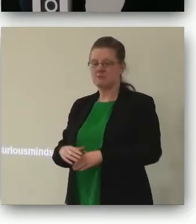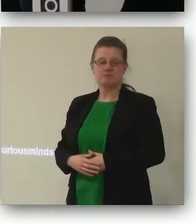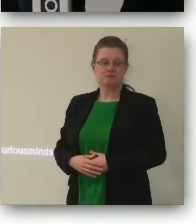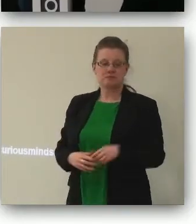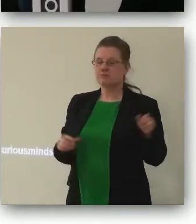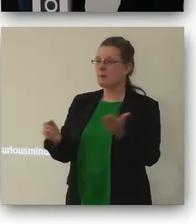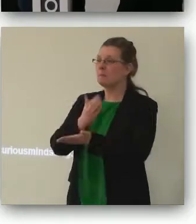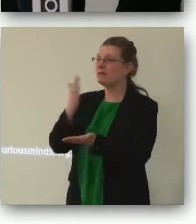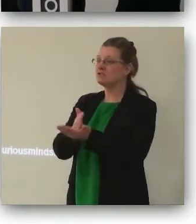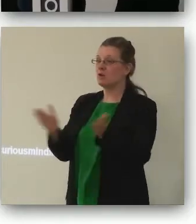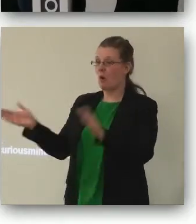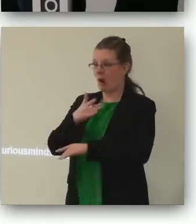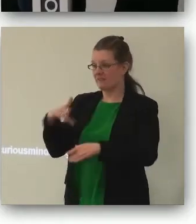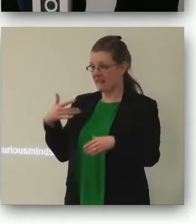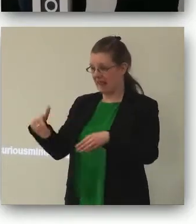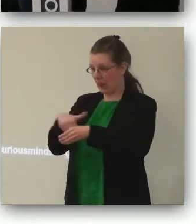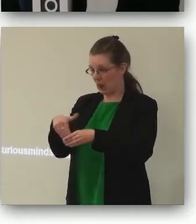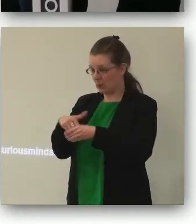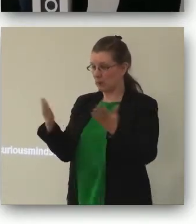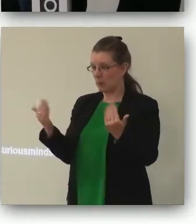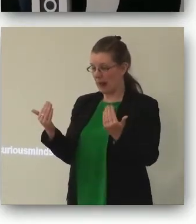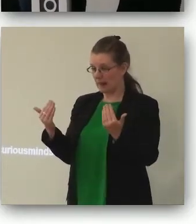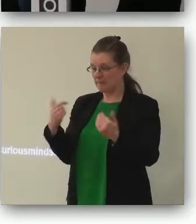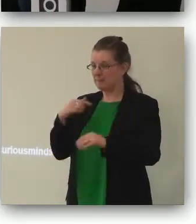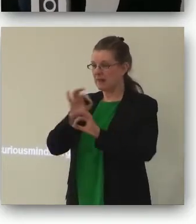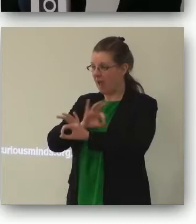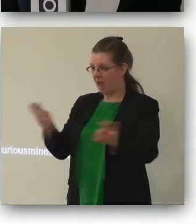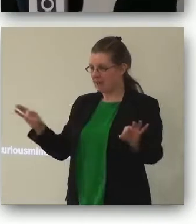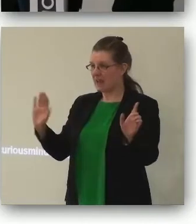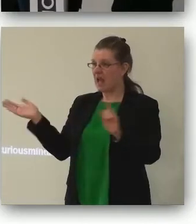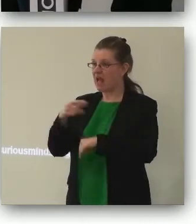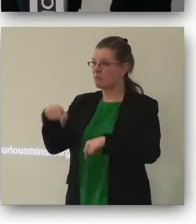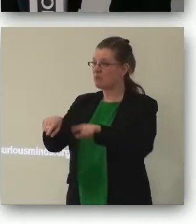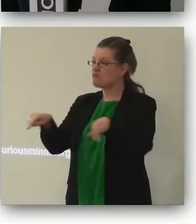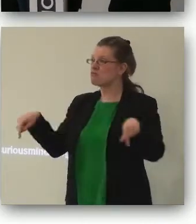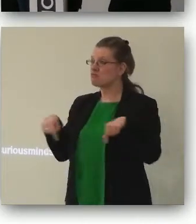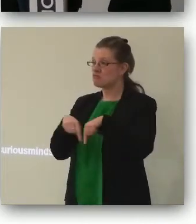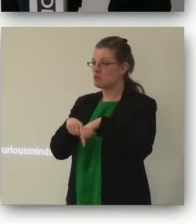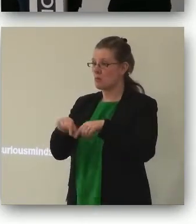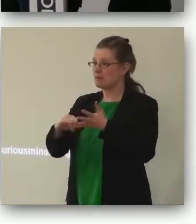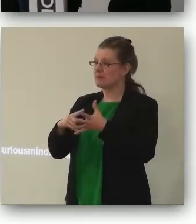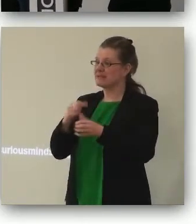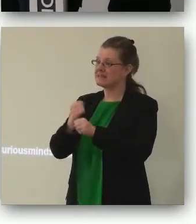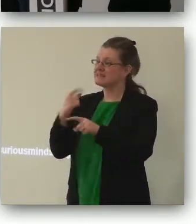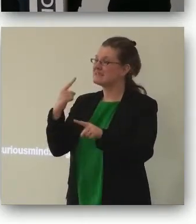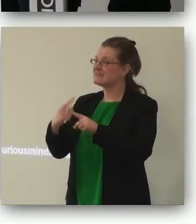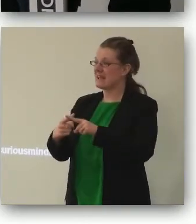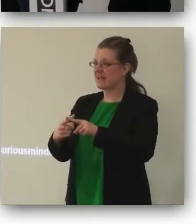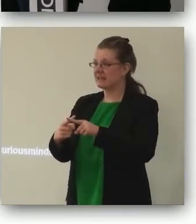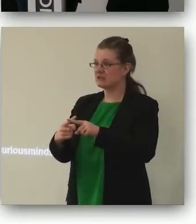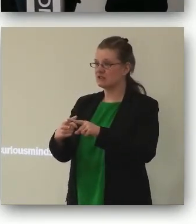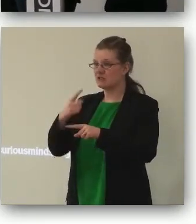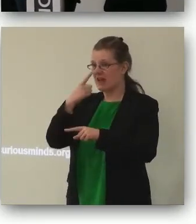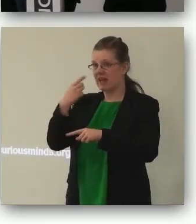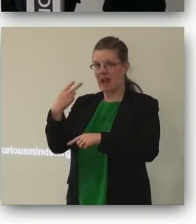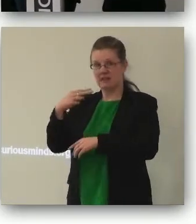that everyone feels included and welcome, can I ask everyone in the room here at the stage just to turn round to the